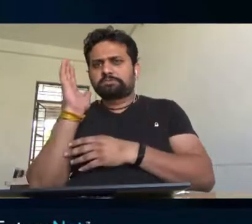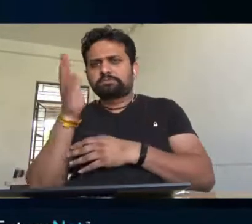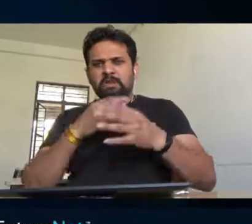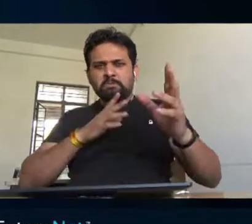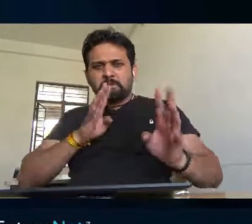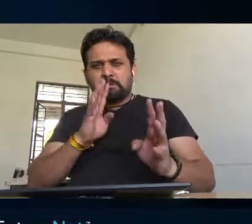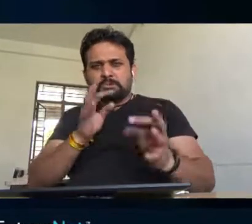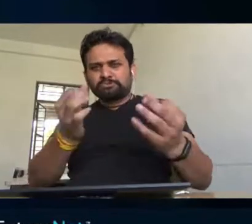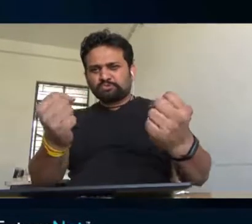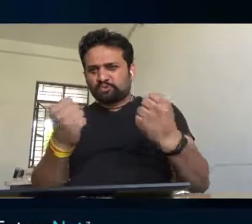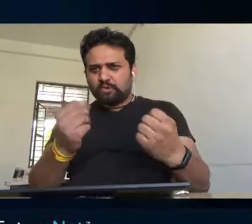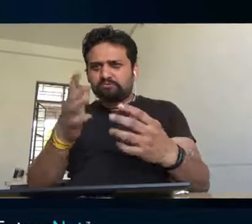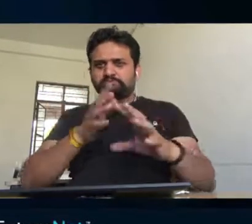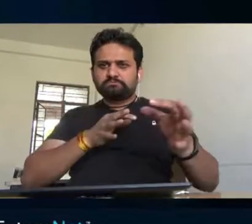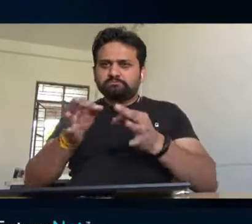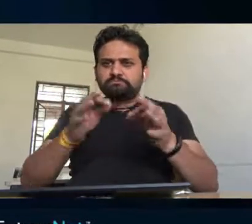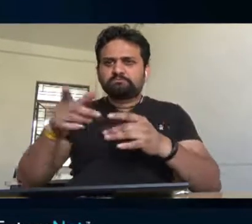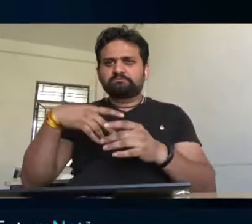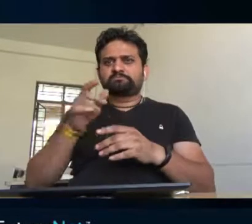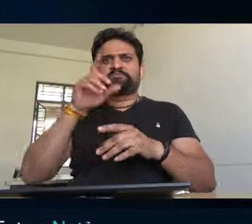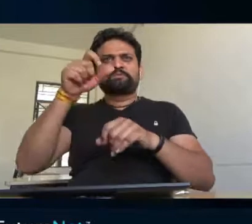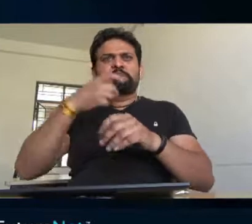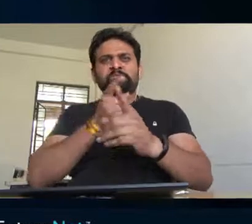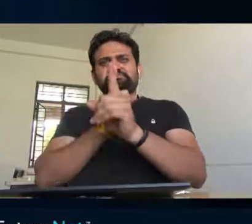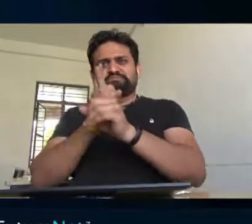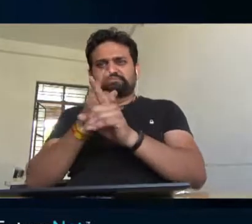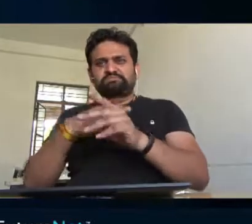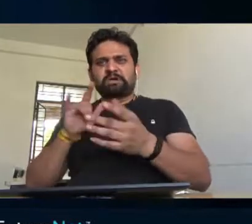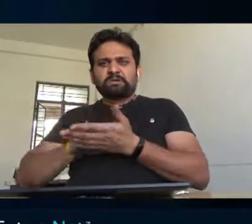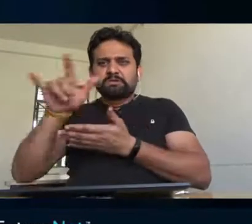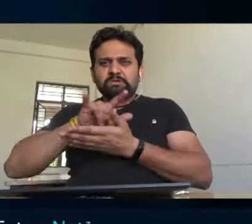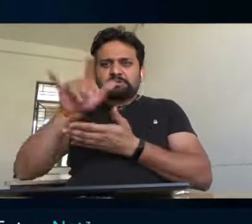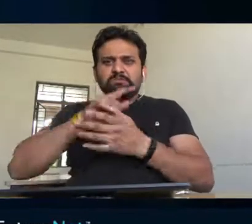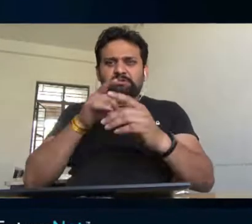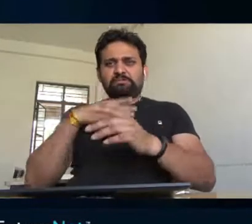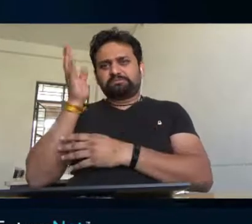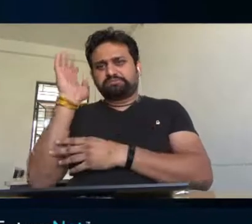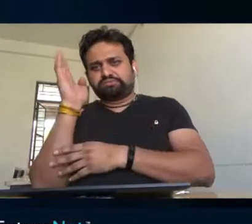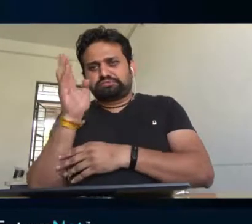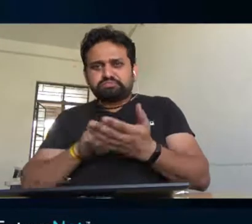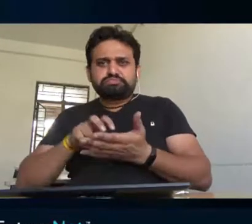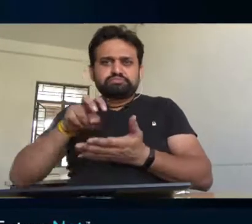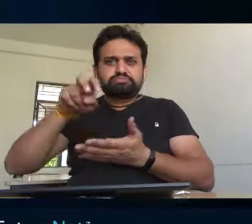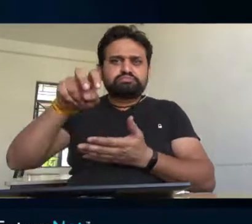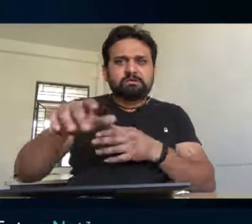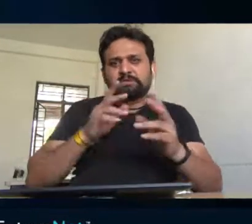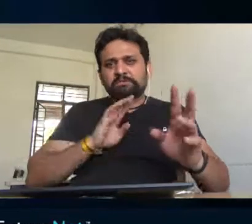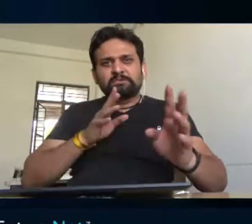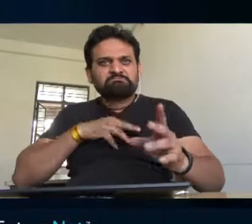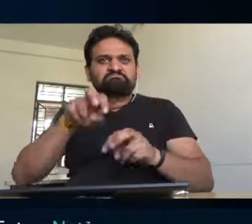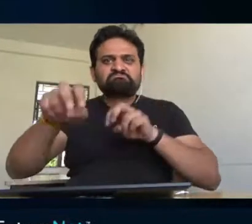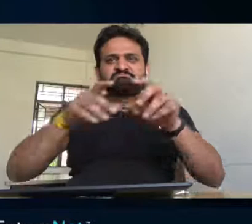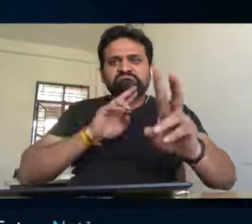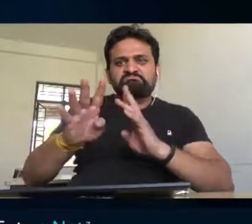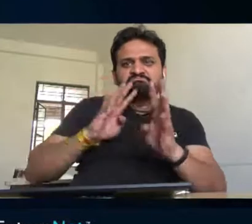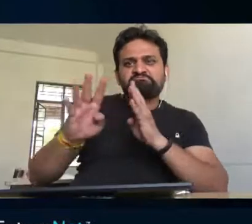Hugh Paul, he will also be with us. As you know it, you for sure watch some of his webinars, you see